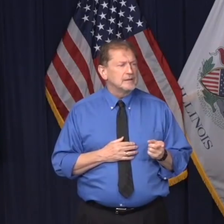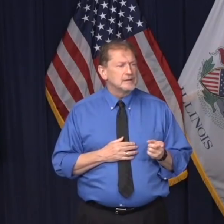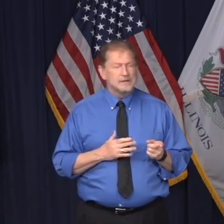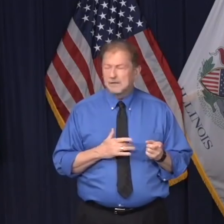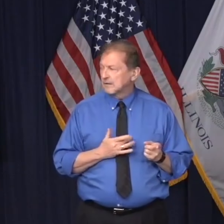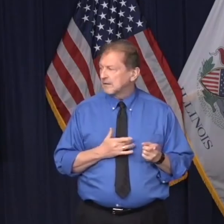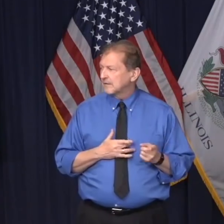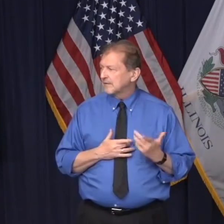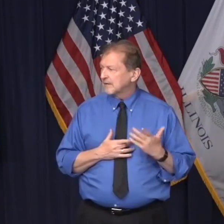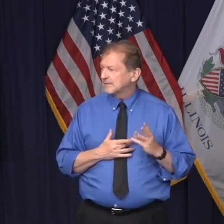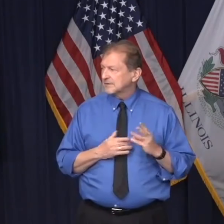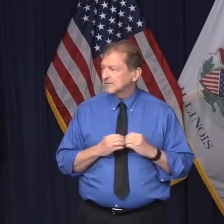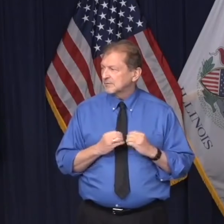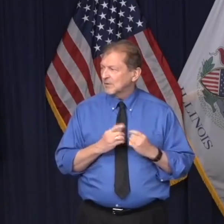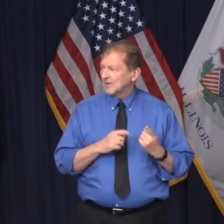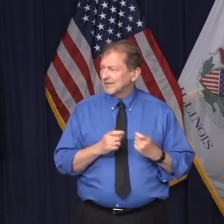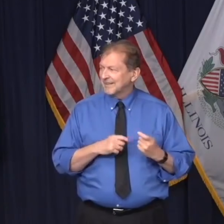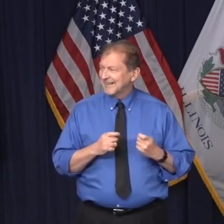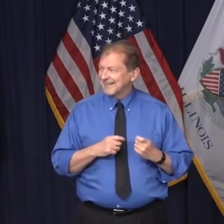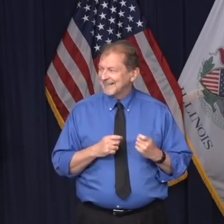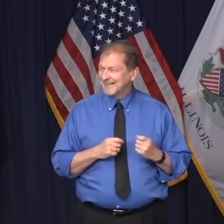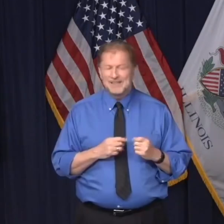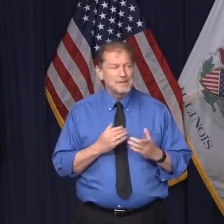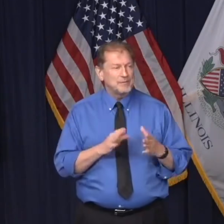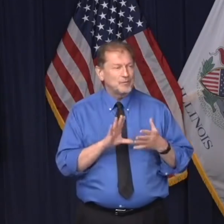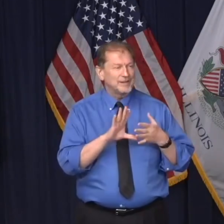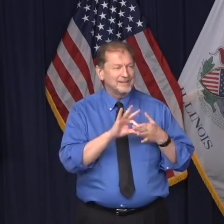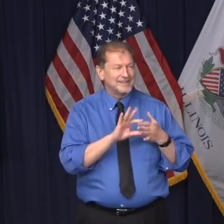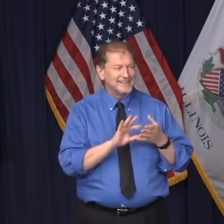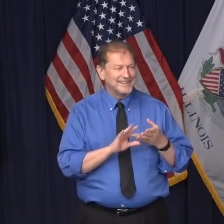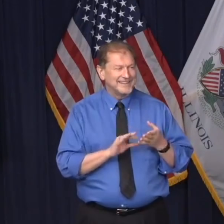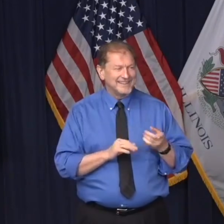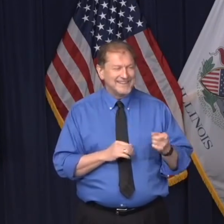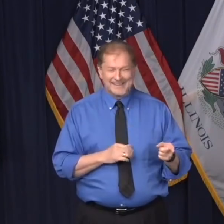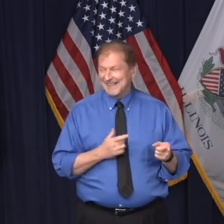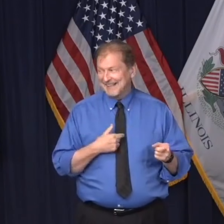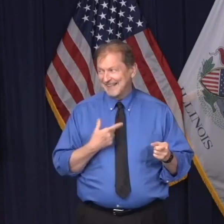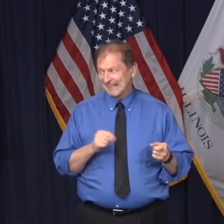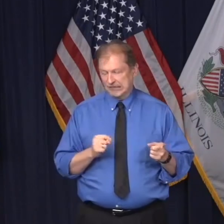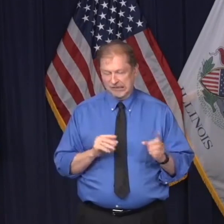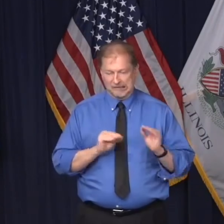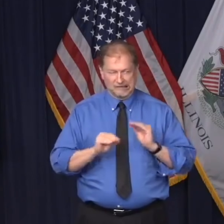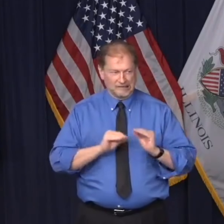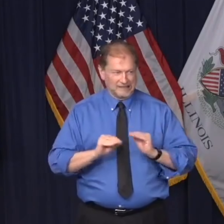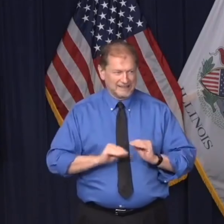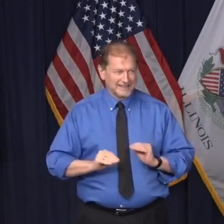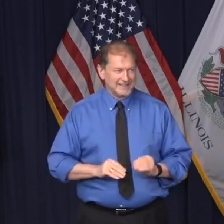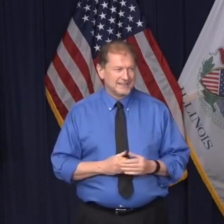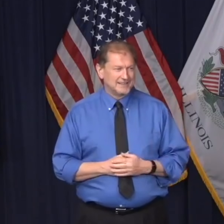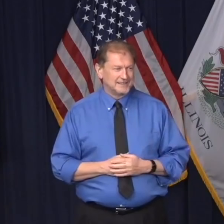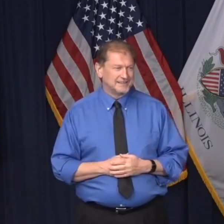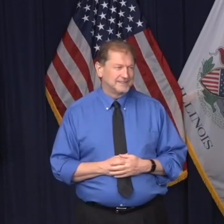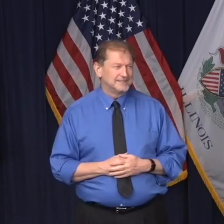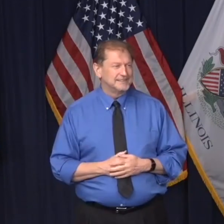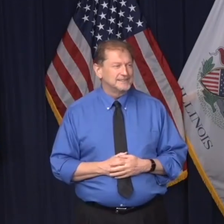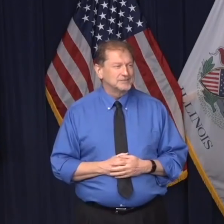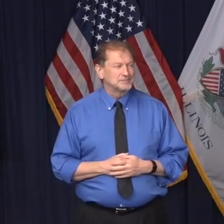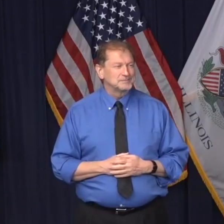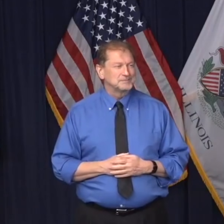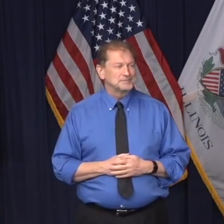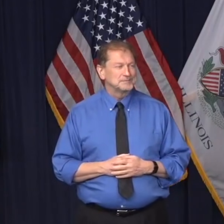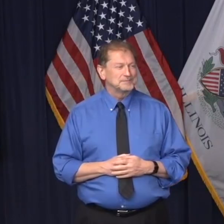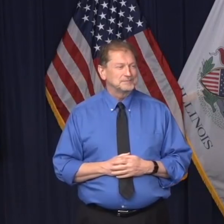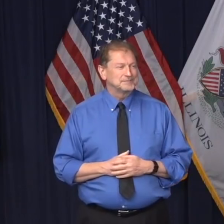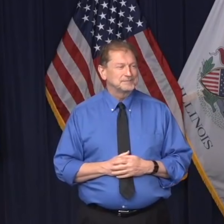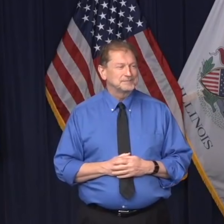5 or 6. Okay. I'll try to Can be. we combine some of them? I've tried. This is the miscellaneous It's category. okay. I'll try to answer